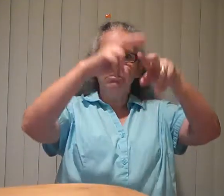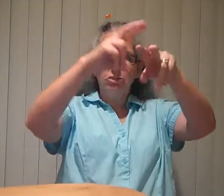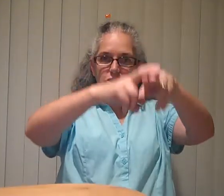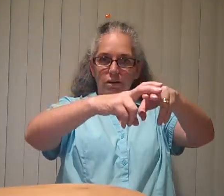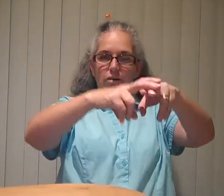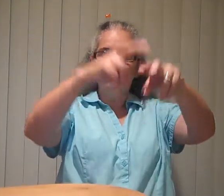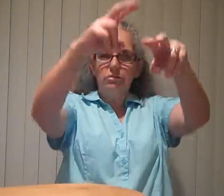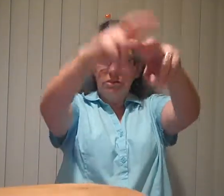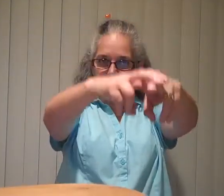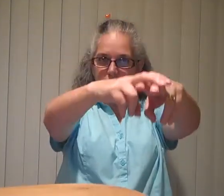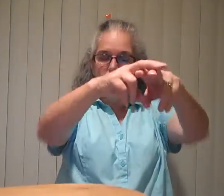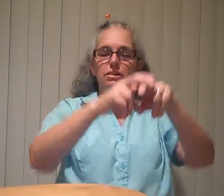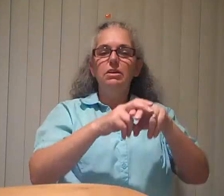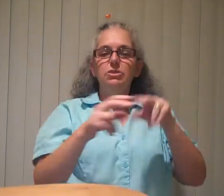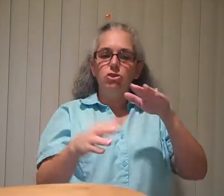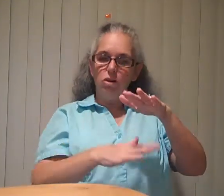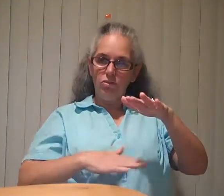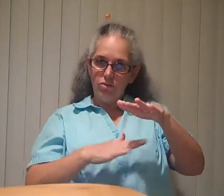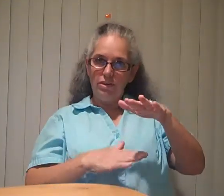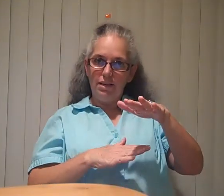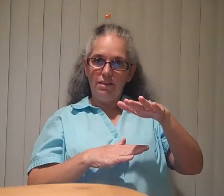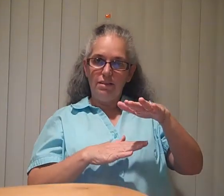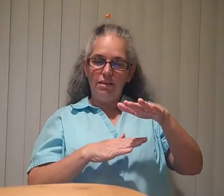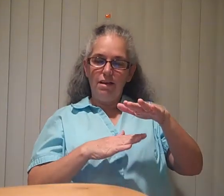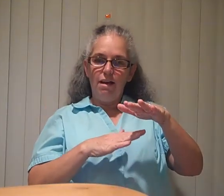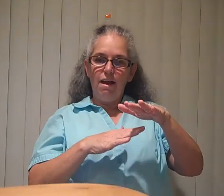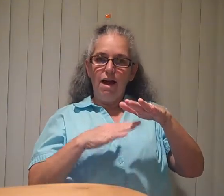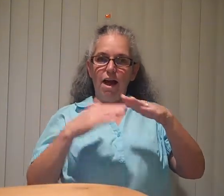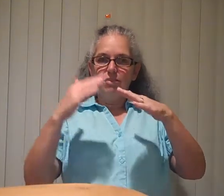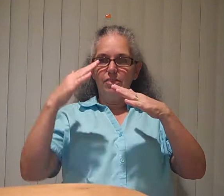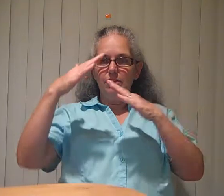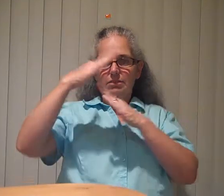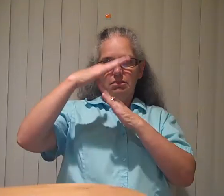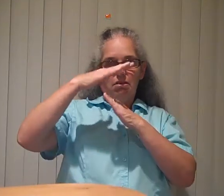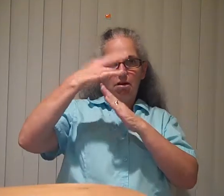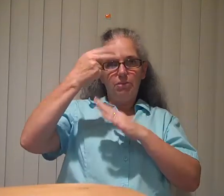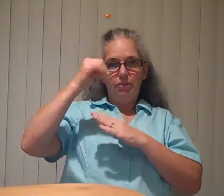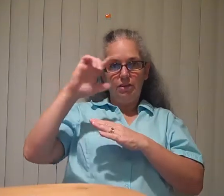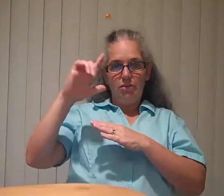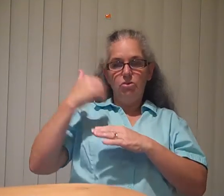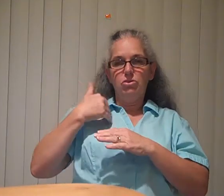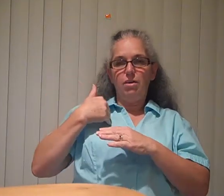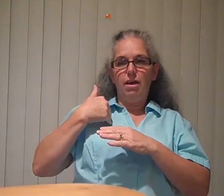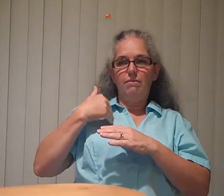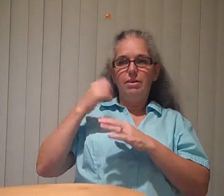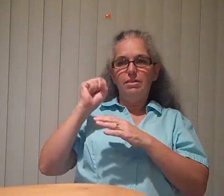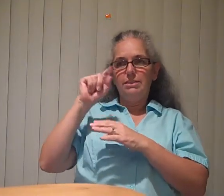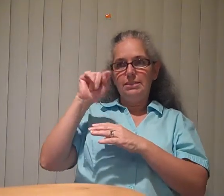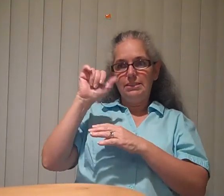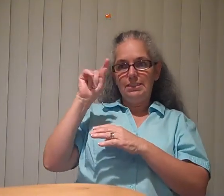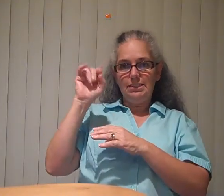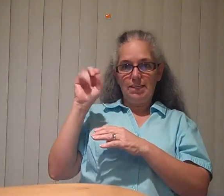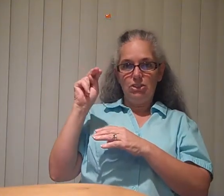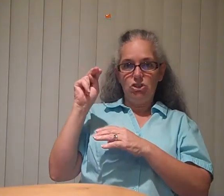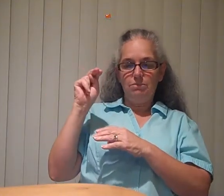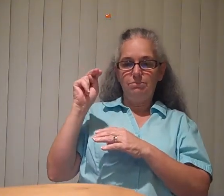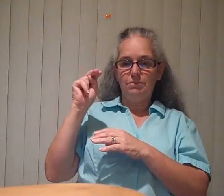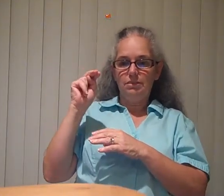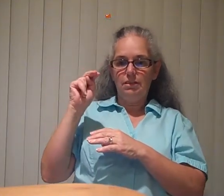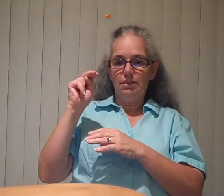of the hill, you've got the top station of the ski lift, the chair, and the wire rotates around this big wheel and comes